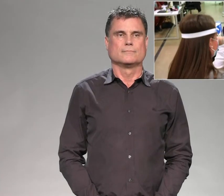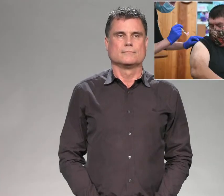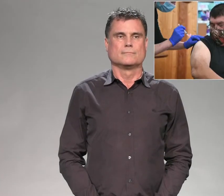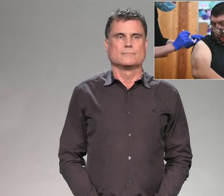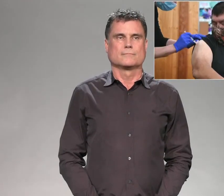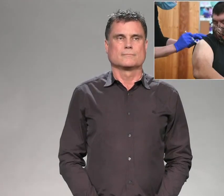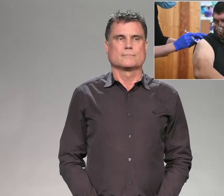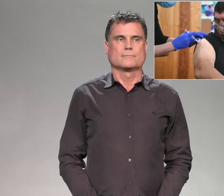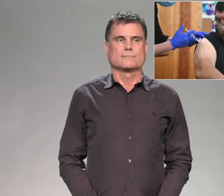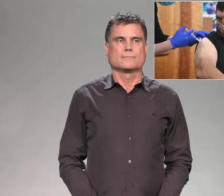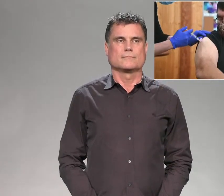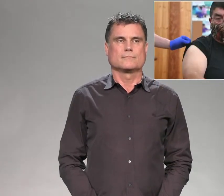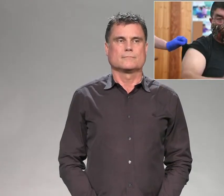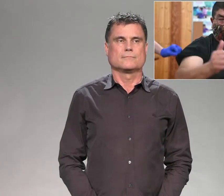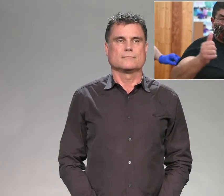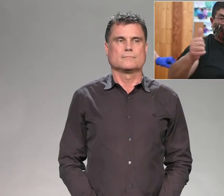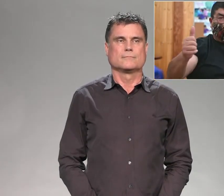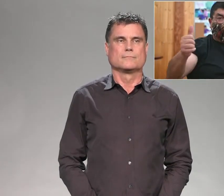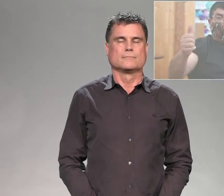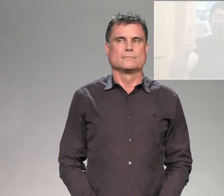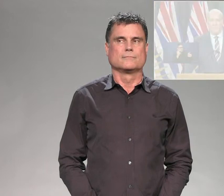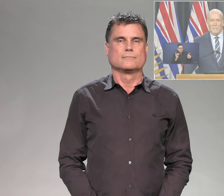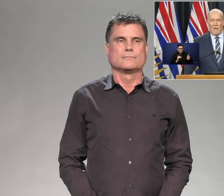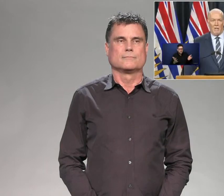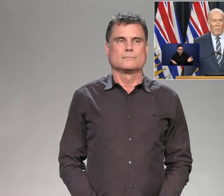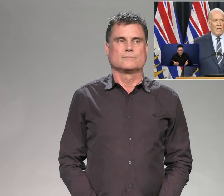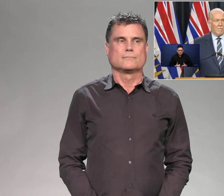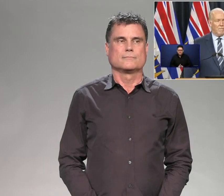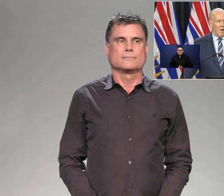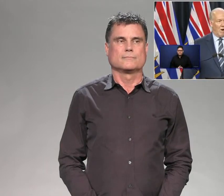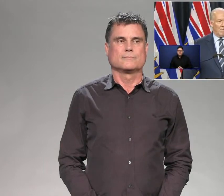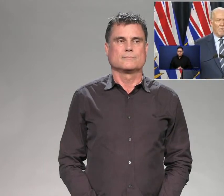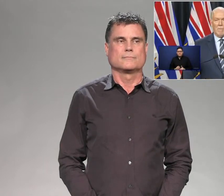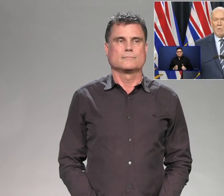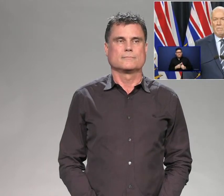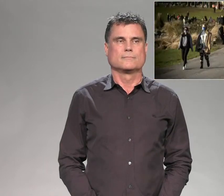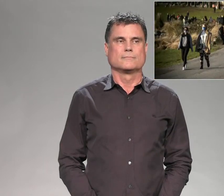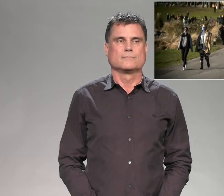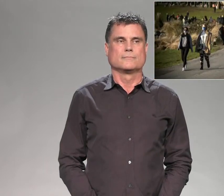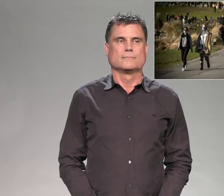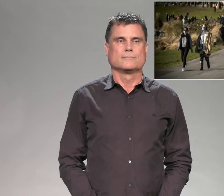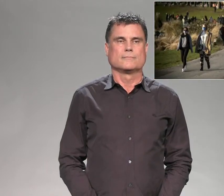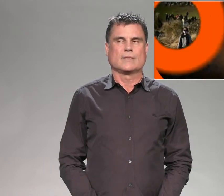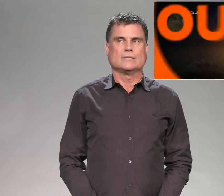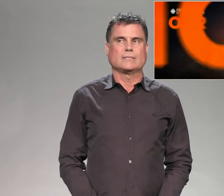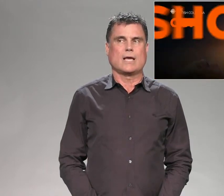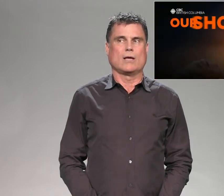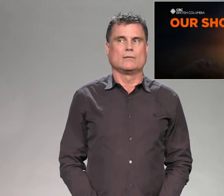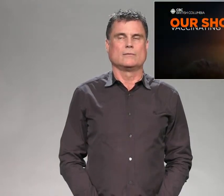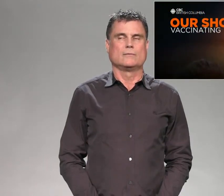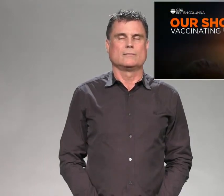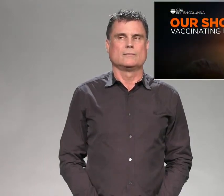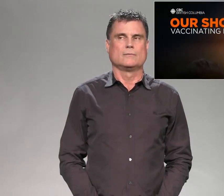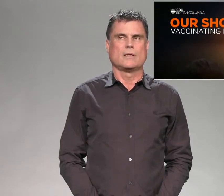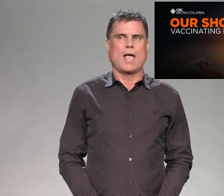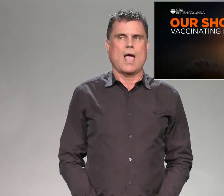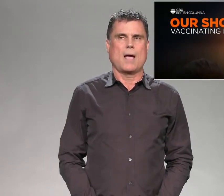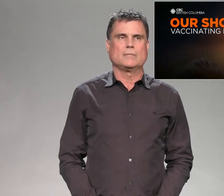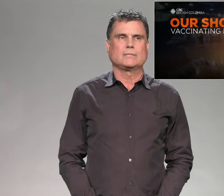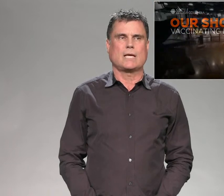plan. Although there is light at the end of the tunnel, we are far from out of this.